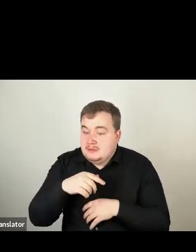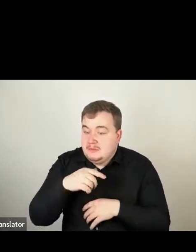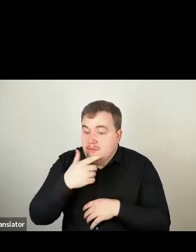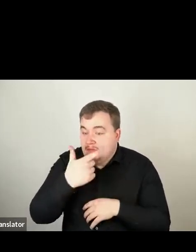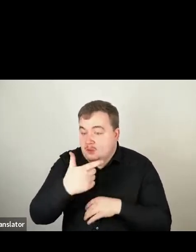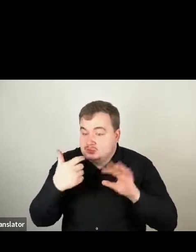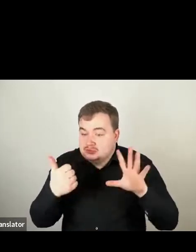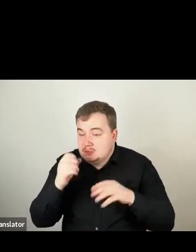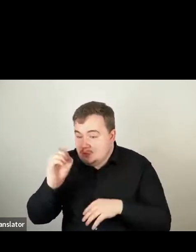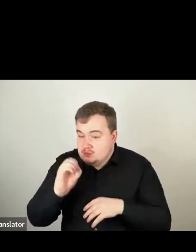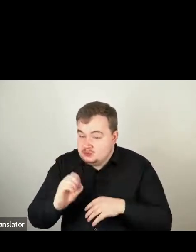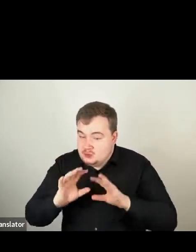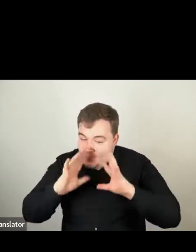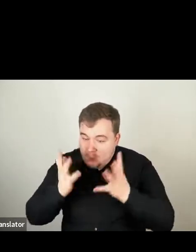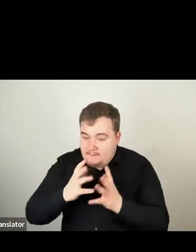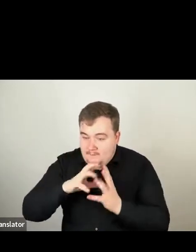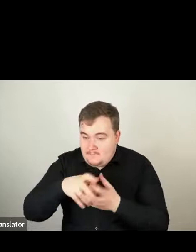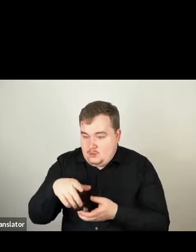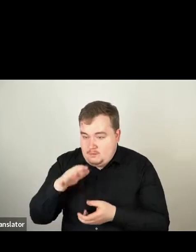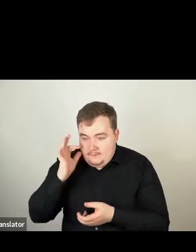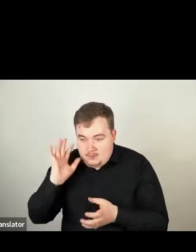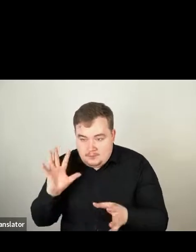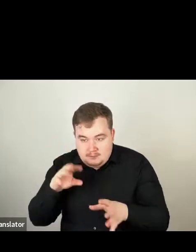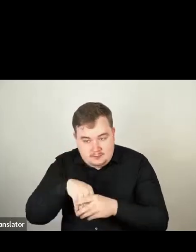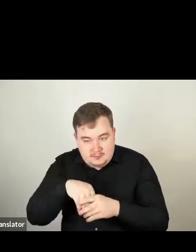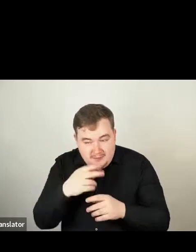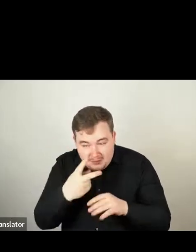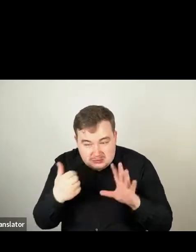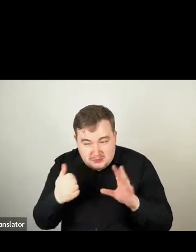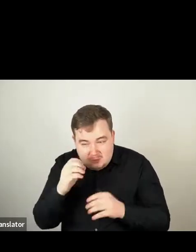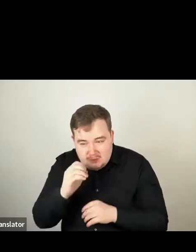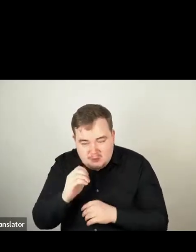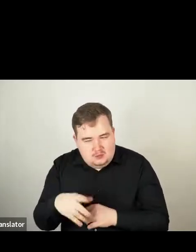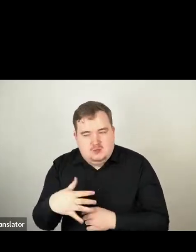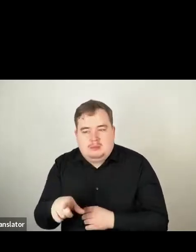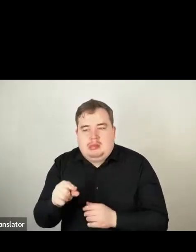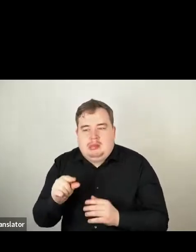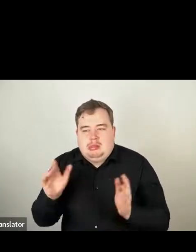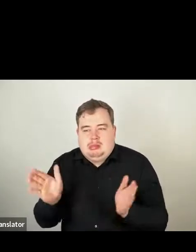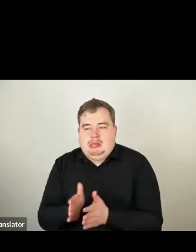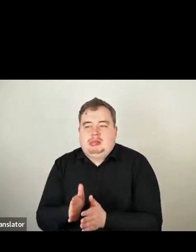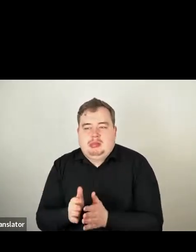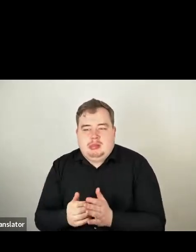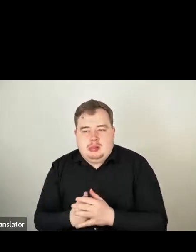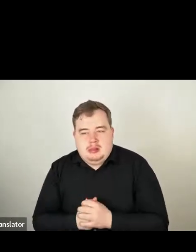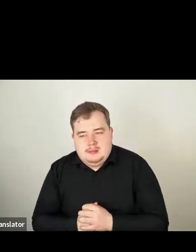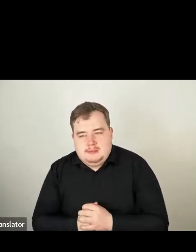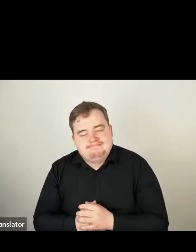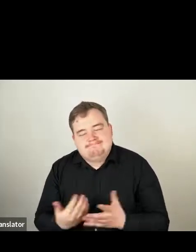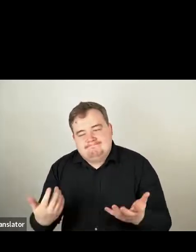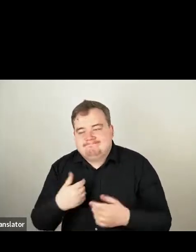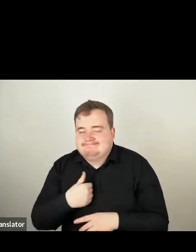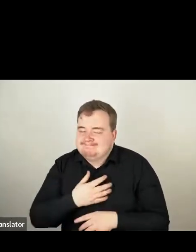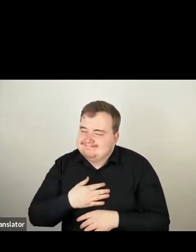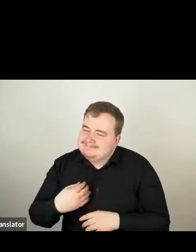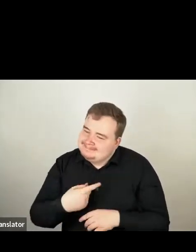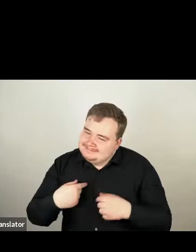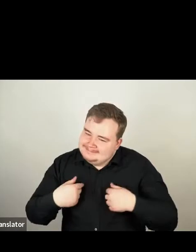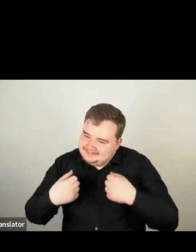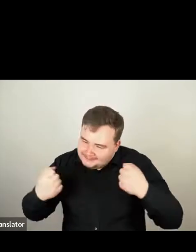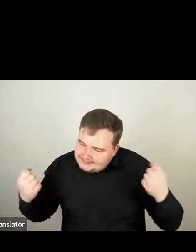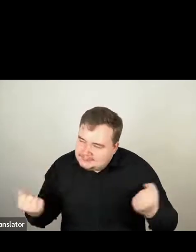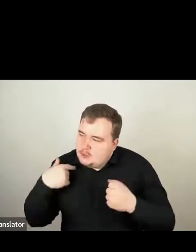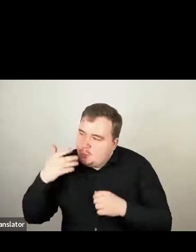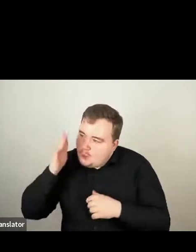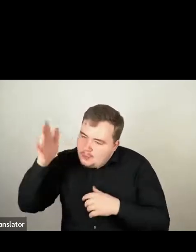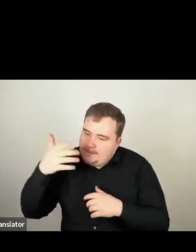little. However, we all, I think, can agree in this room that we are striving, we need to continue striving for parity, for gender